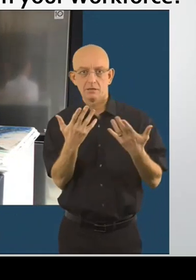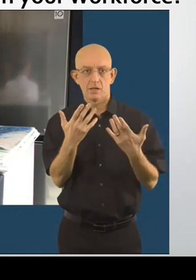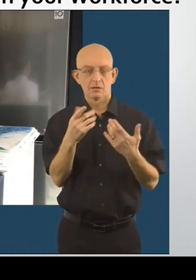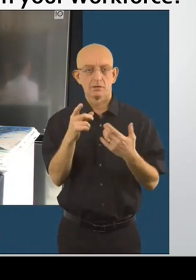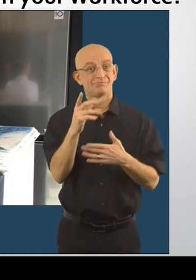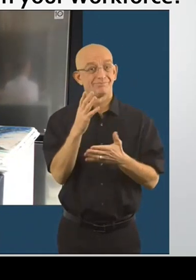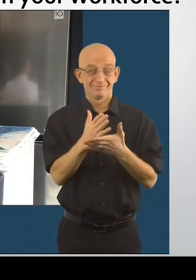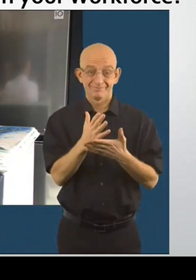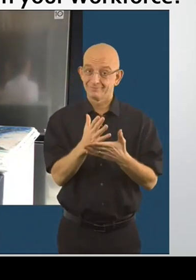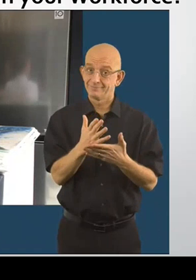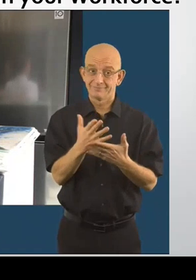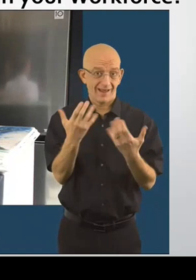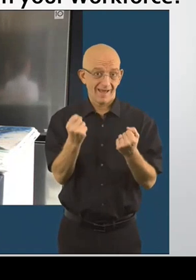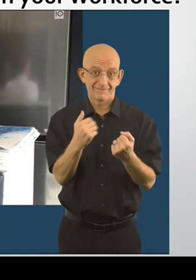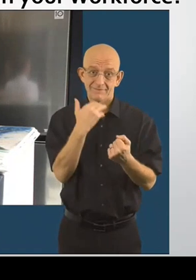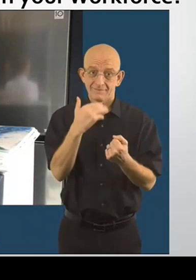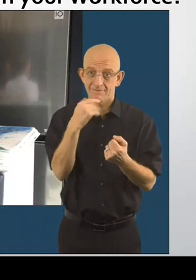But I think there's definitely